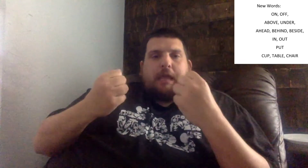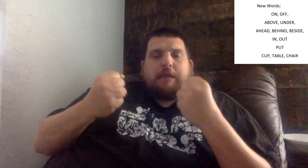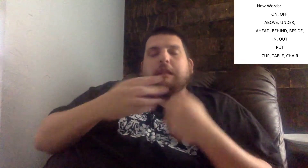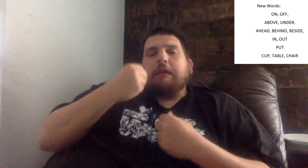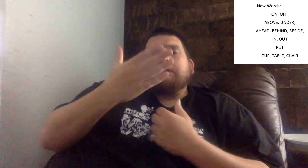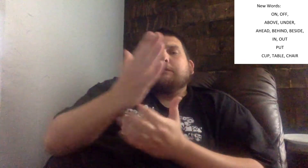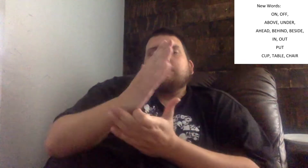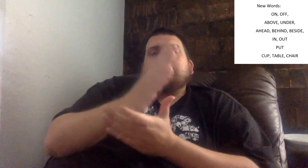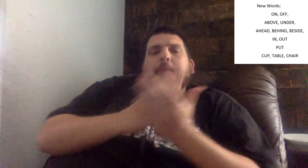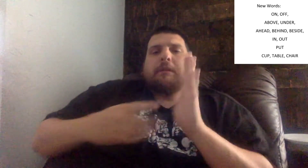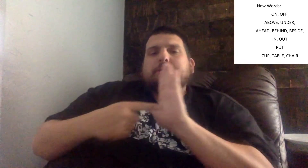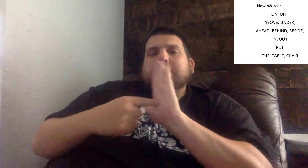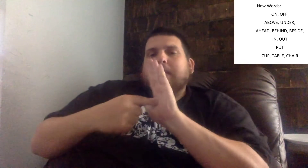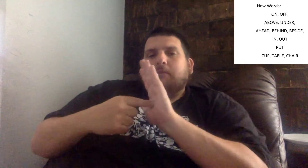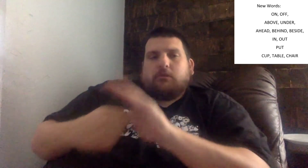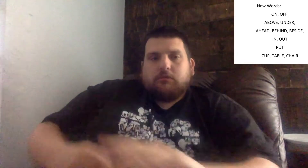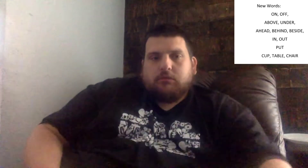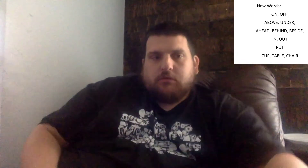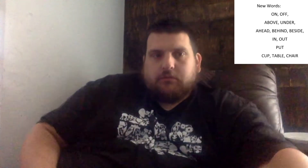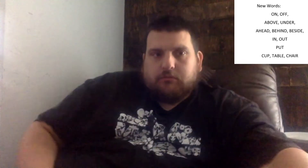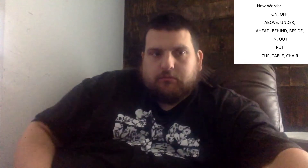most common usage and some examples.